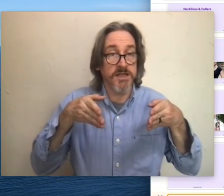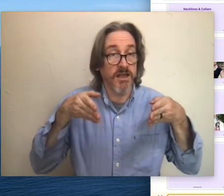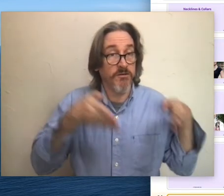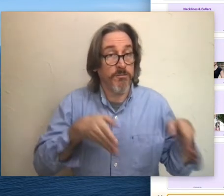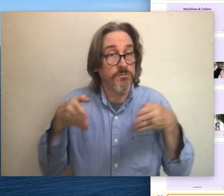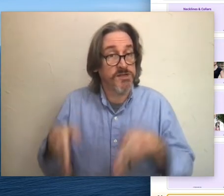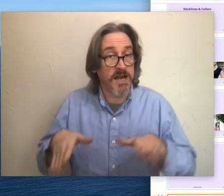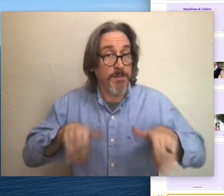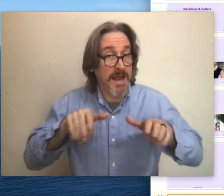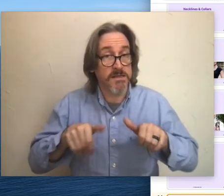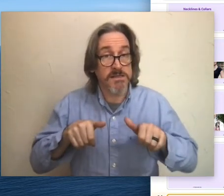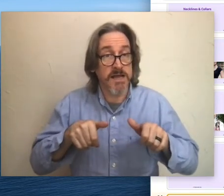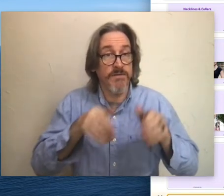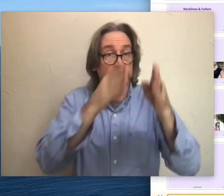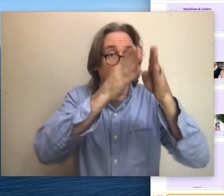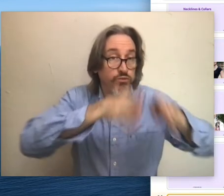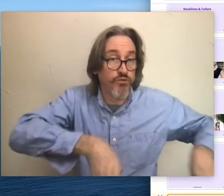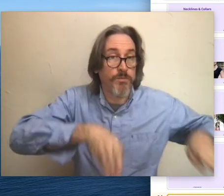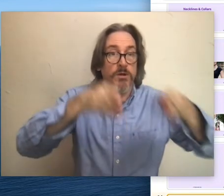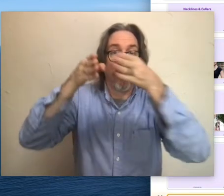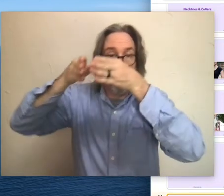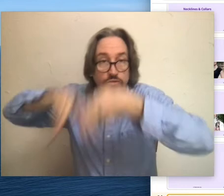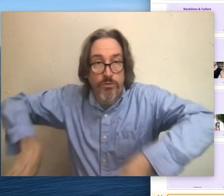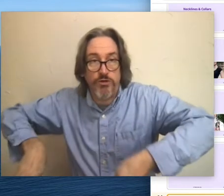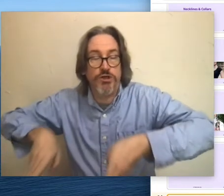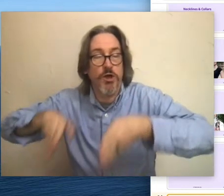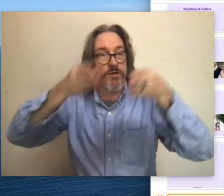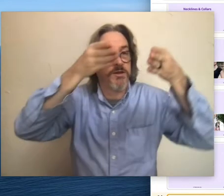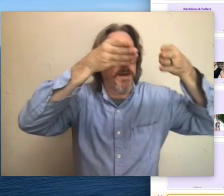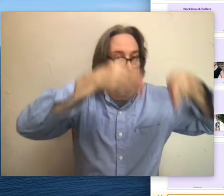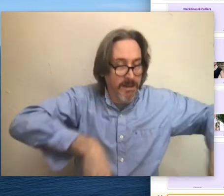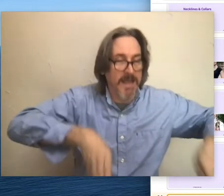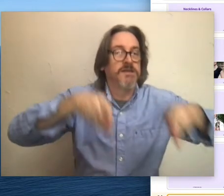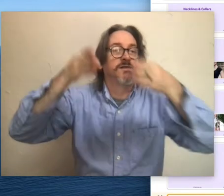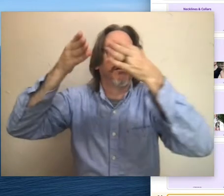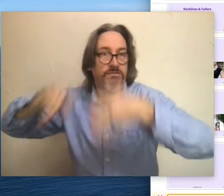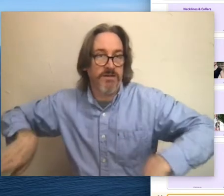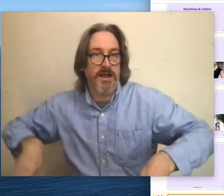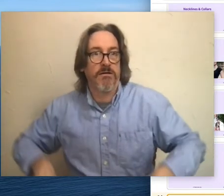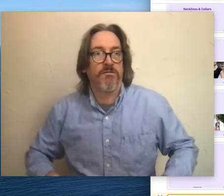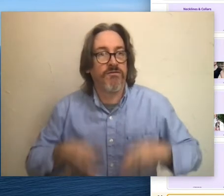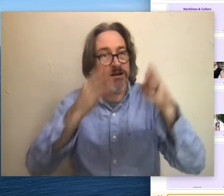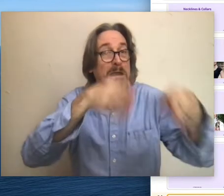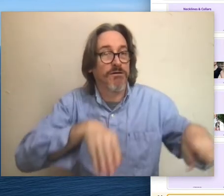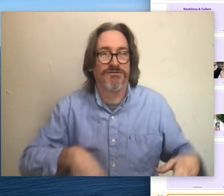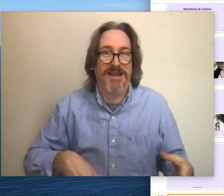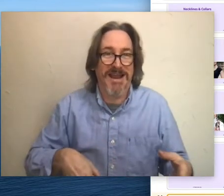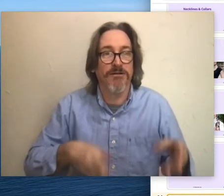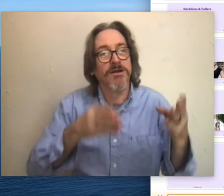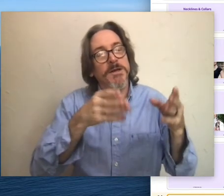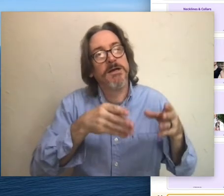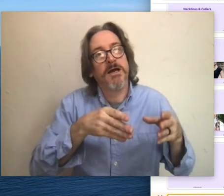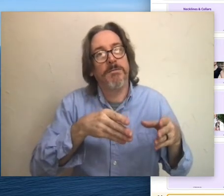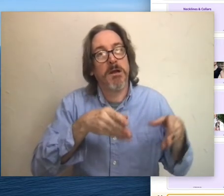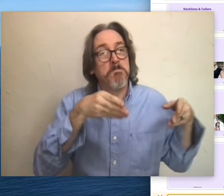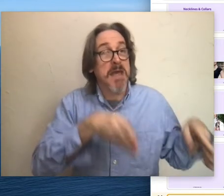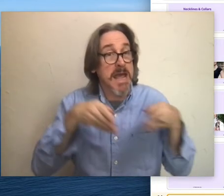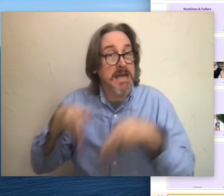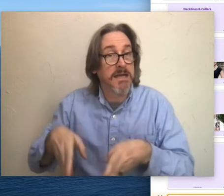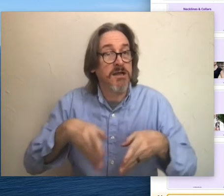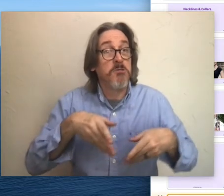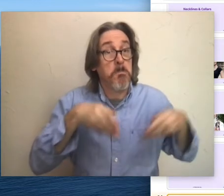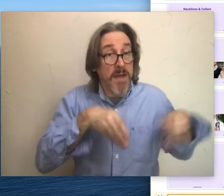bottoms, sign pants, and then to show that the pant legs flare out.